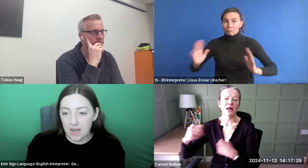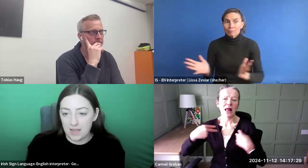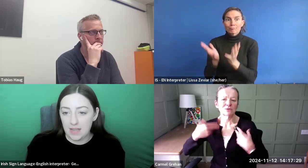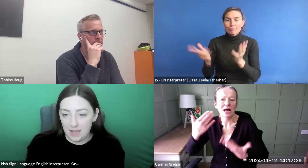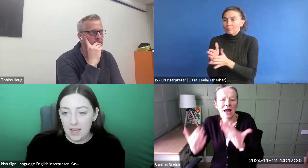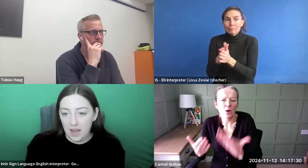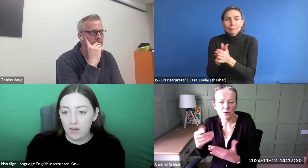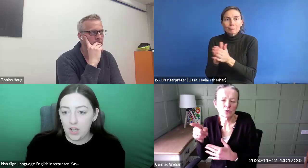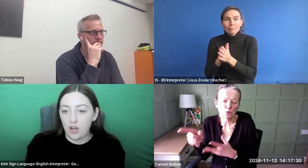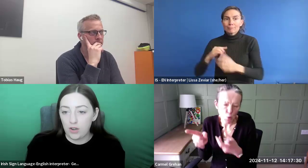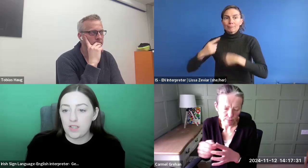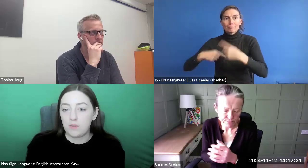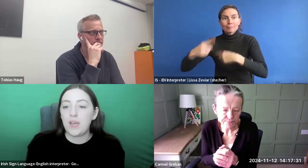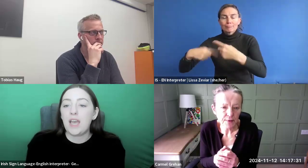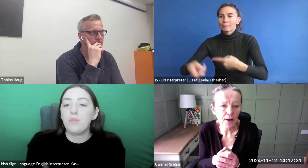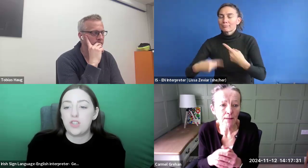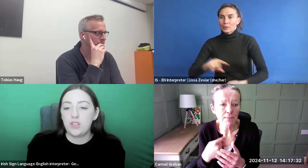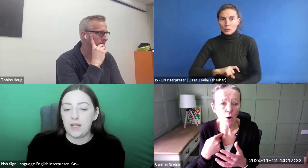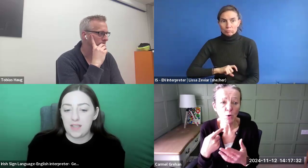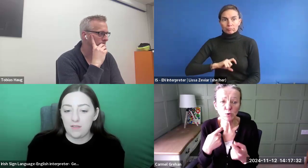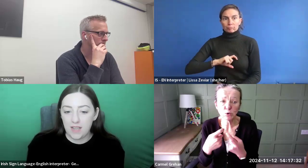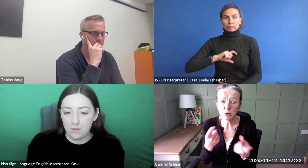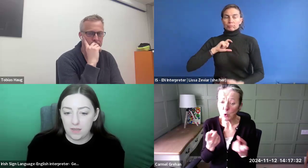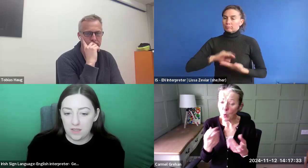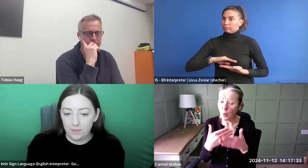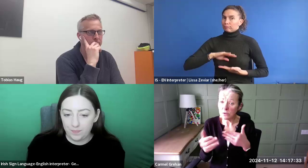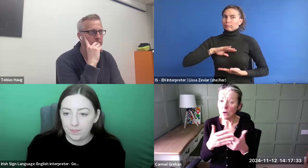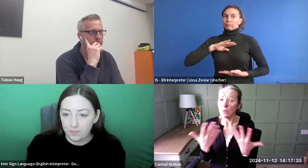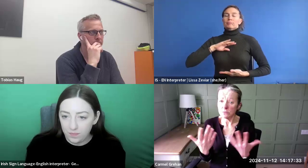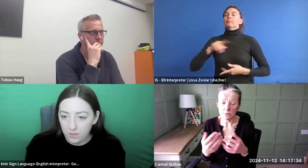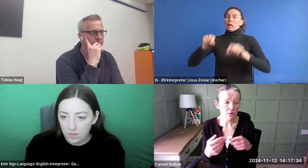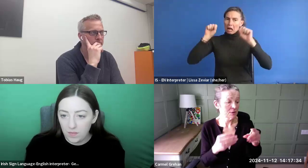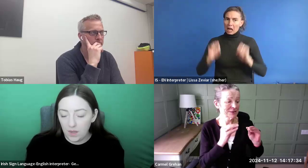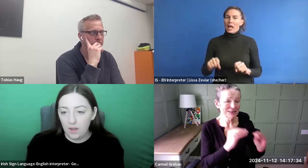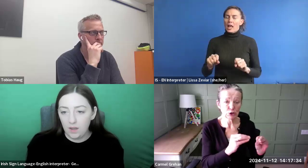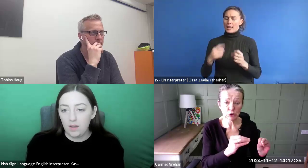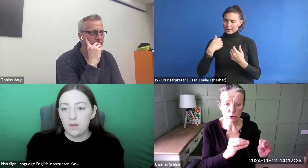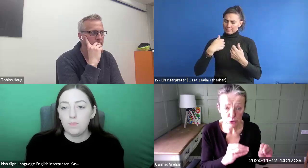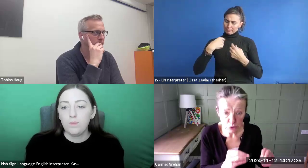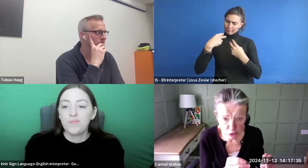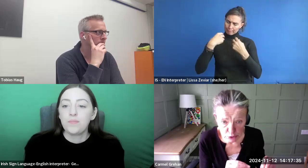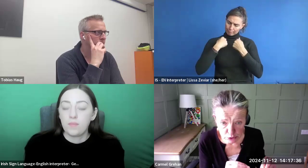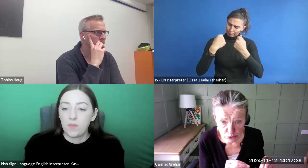their understanding, and really encourage them to be able to do that self-assessment.